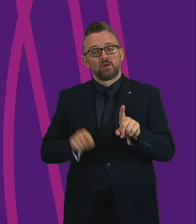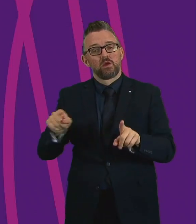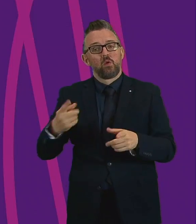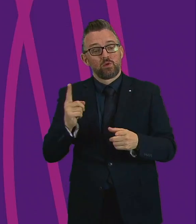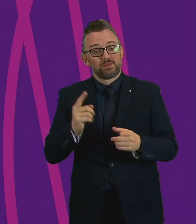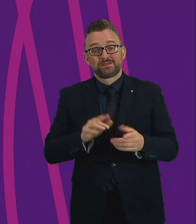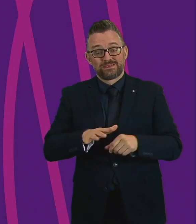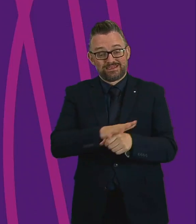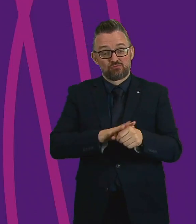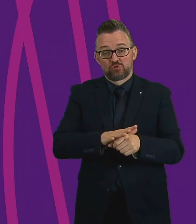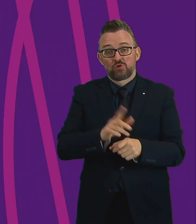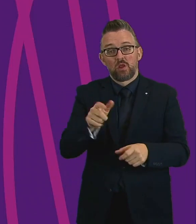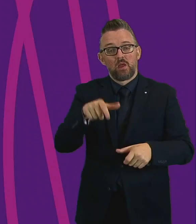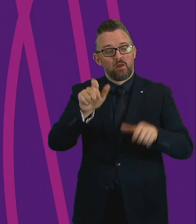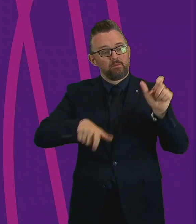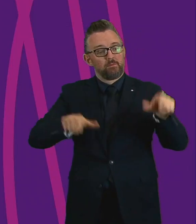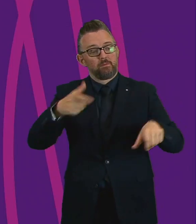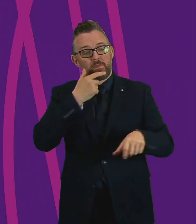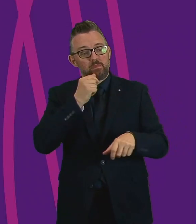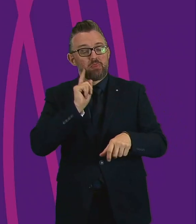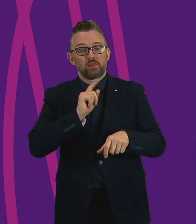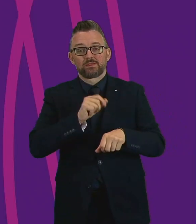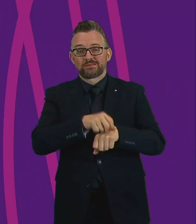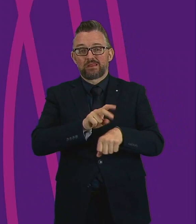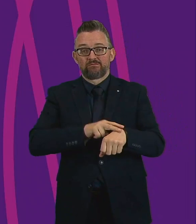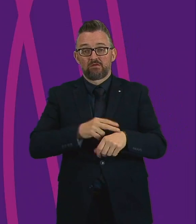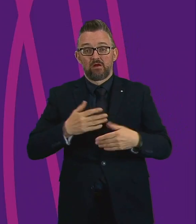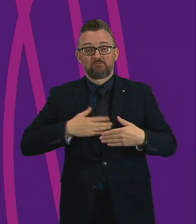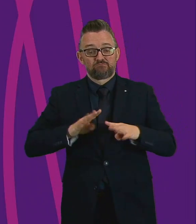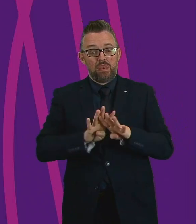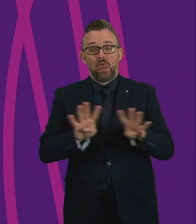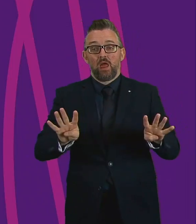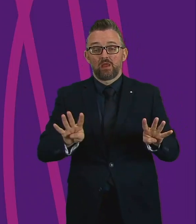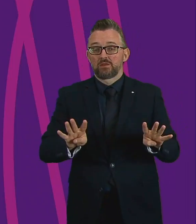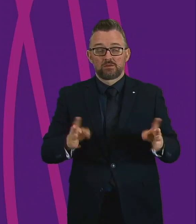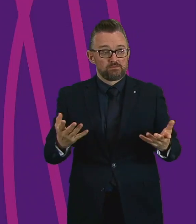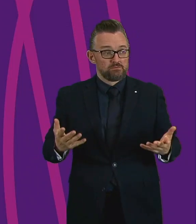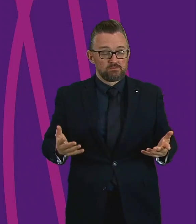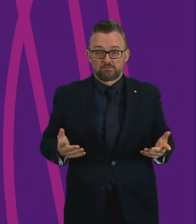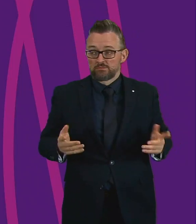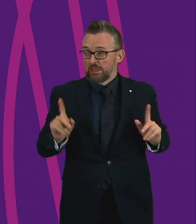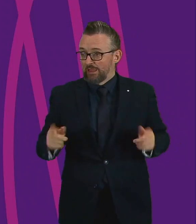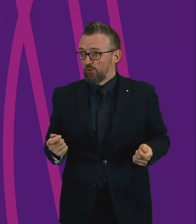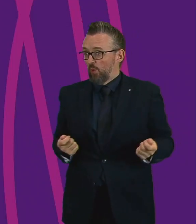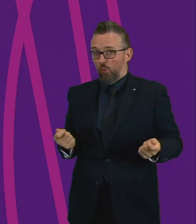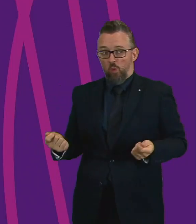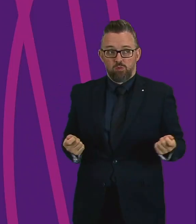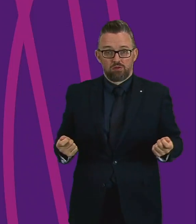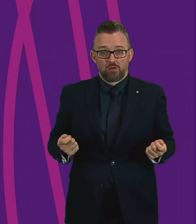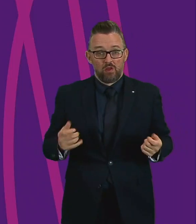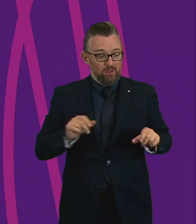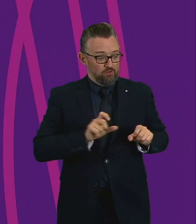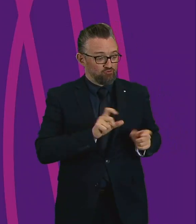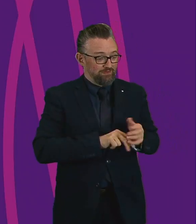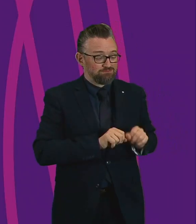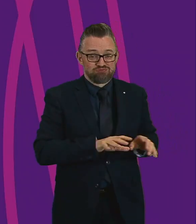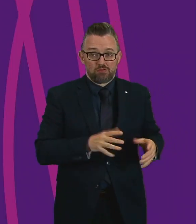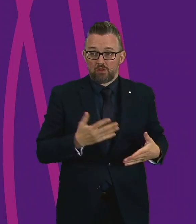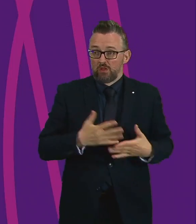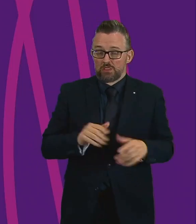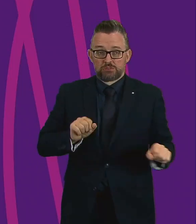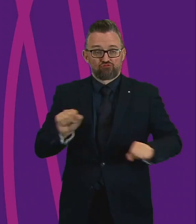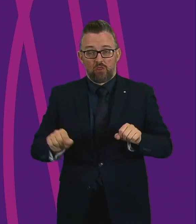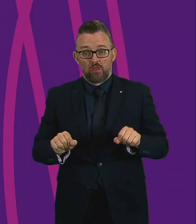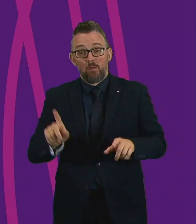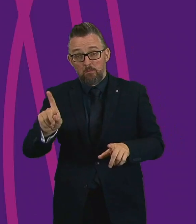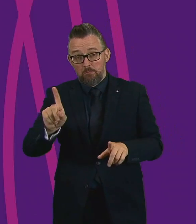where frontline public services were not in any shape to face a global pandemic, and it is only down